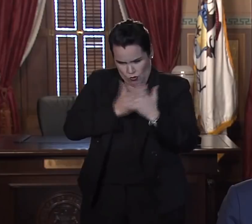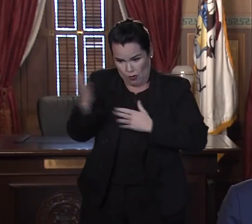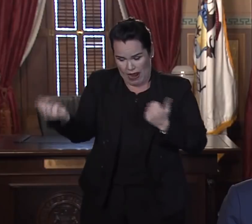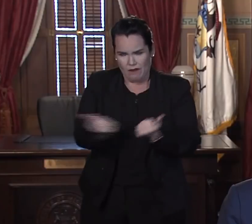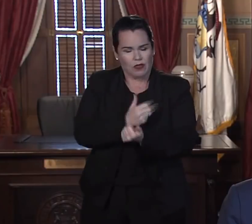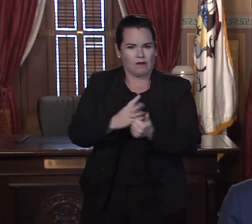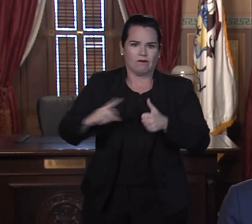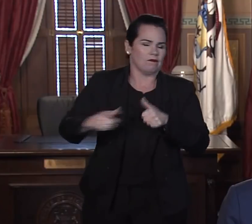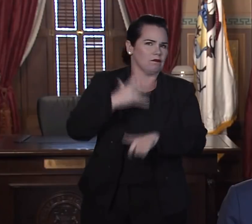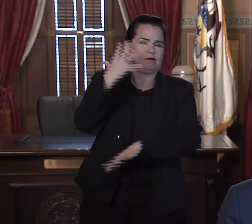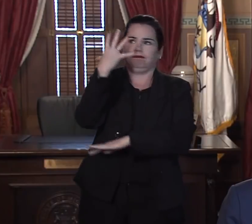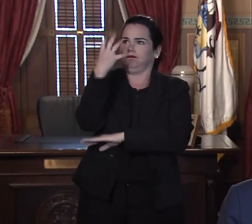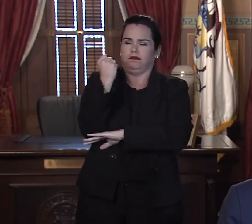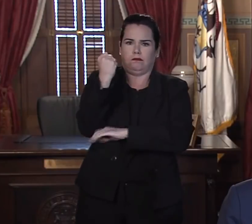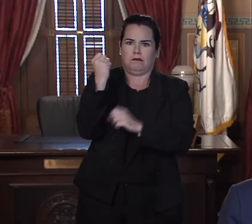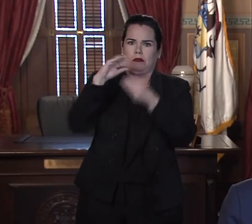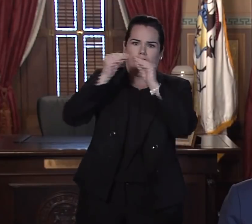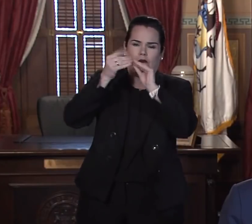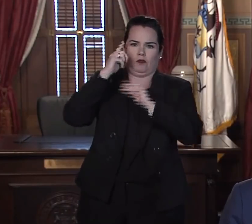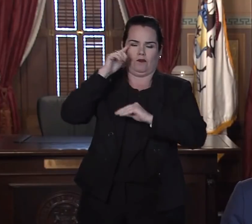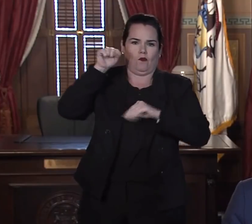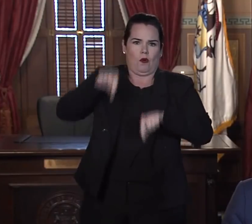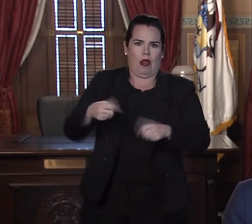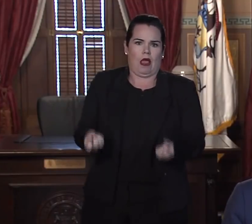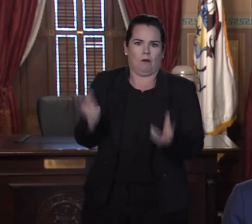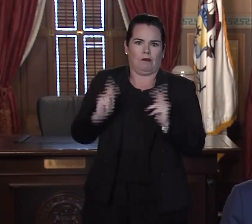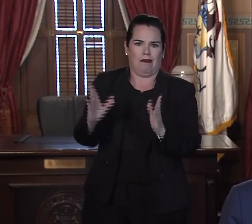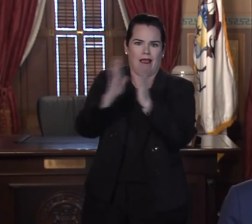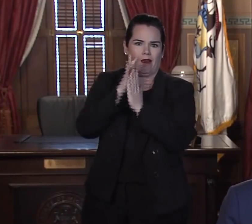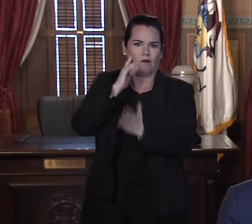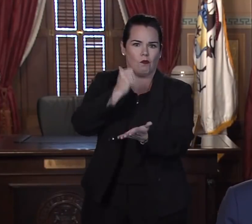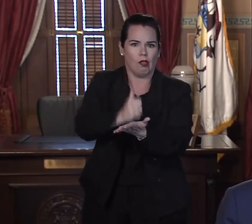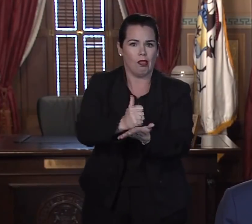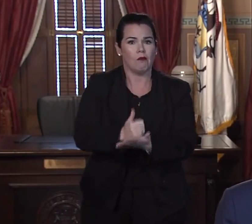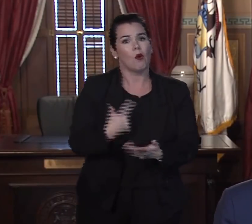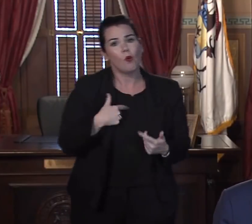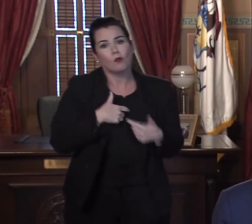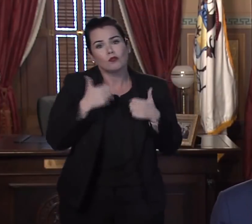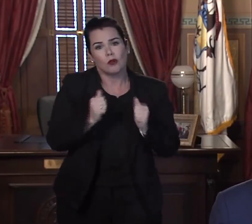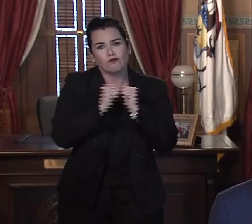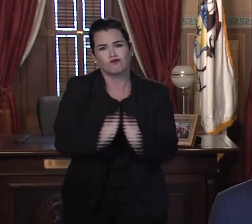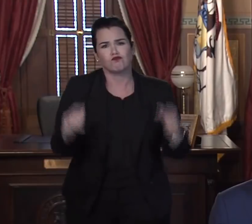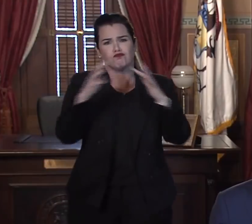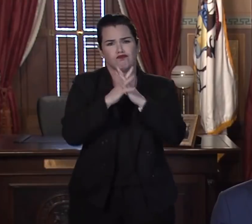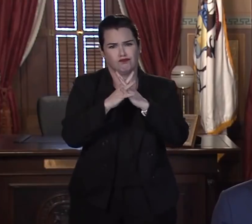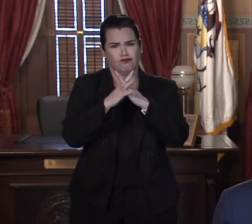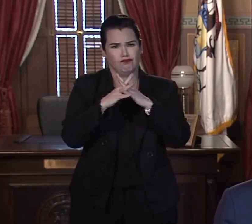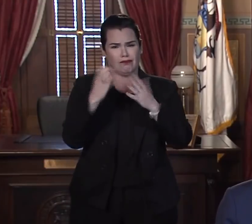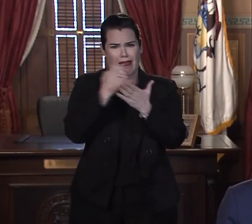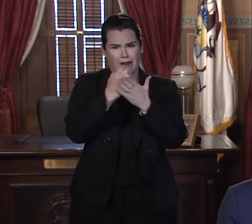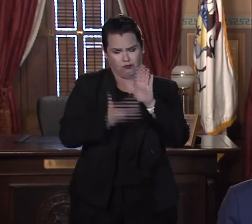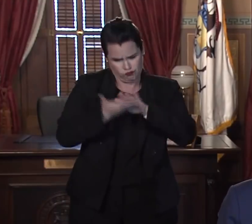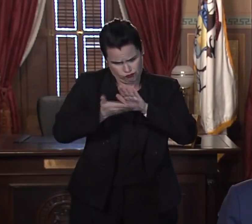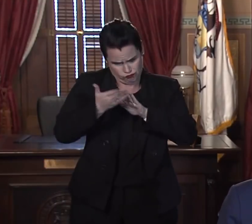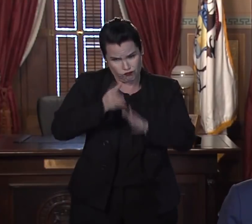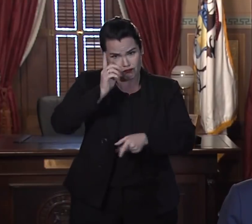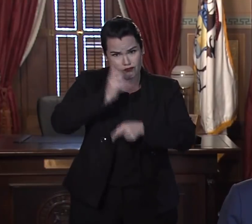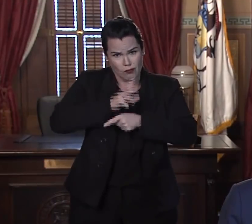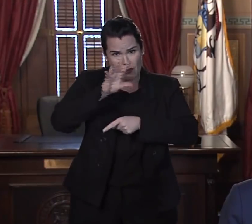We are committed to getting our economy back up and running, as the governor said, but we need to make sure we get this health crisis